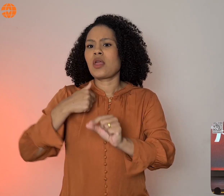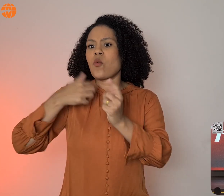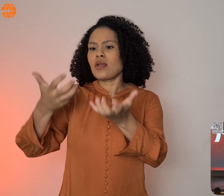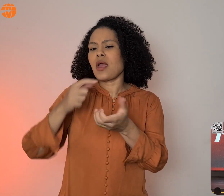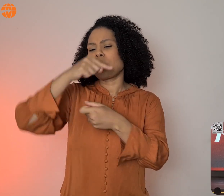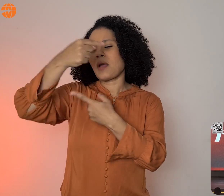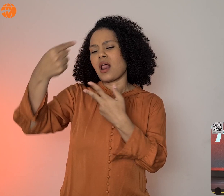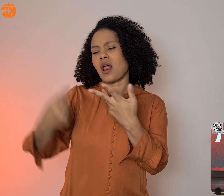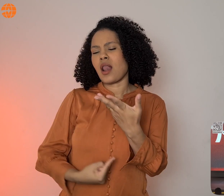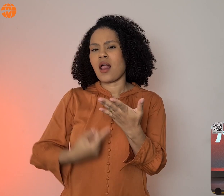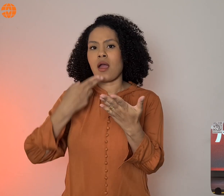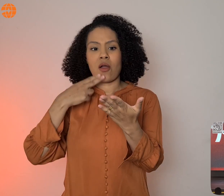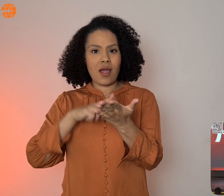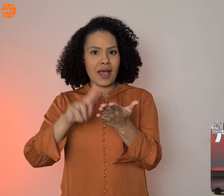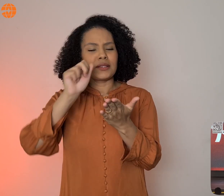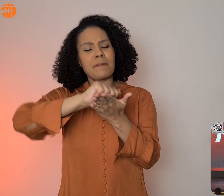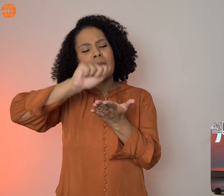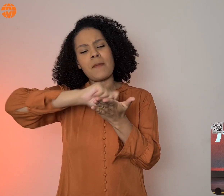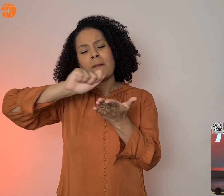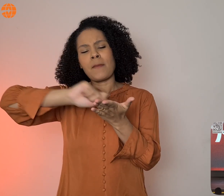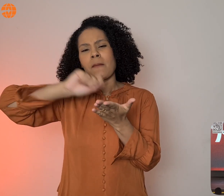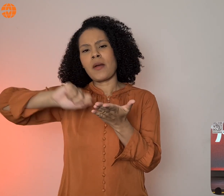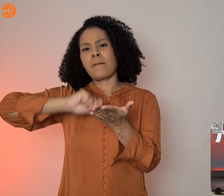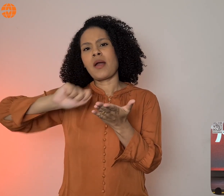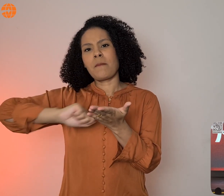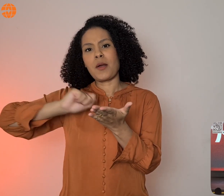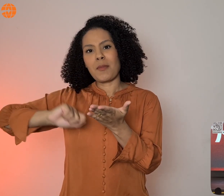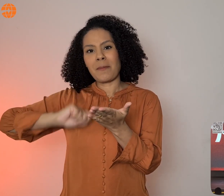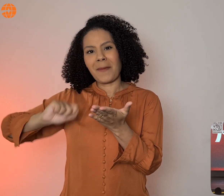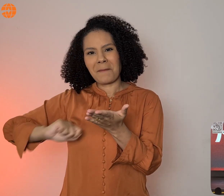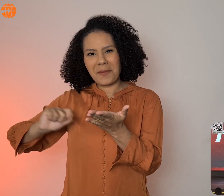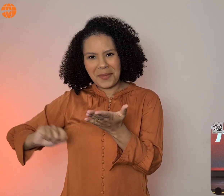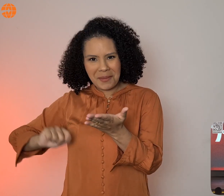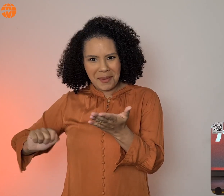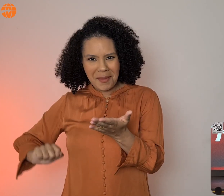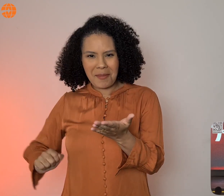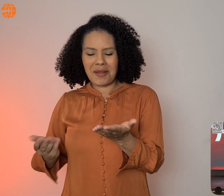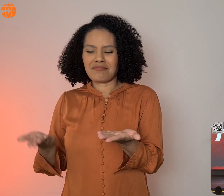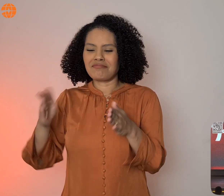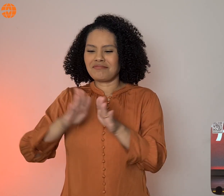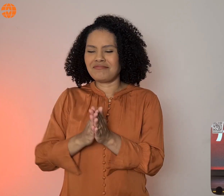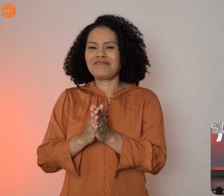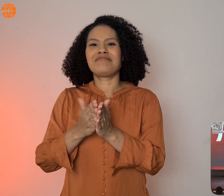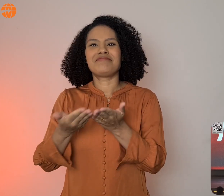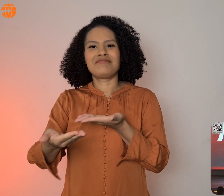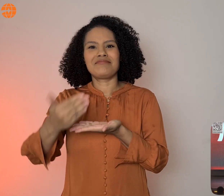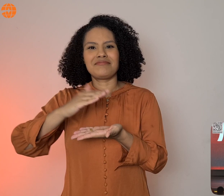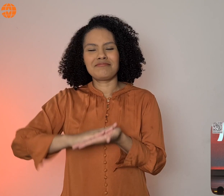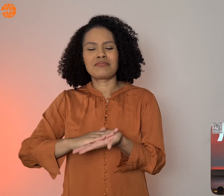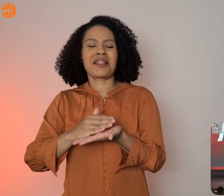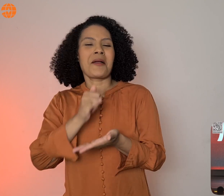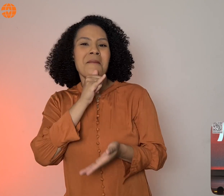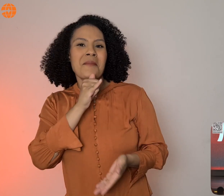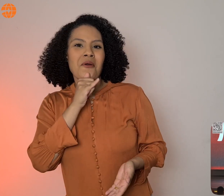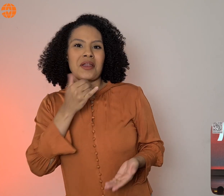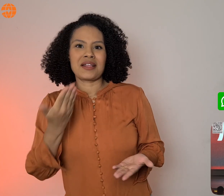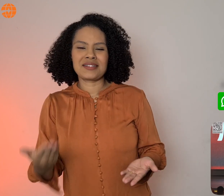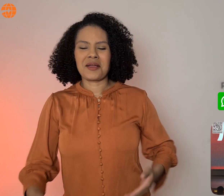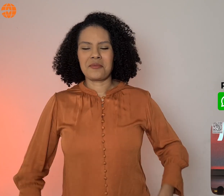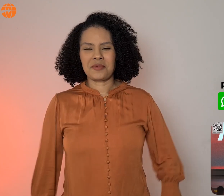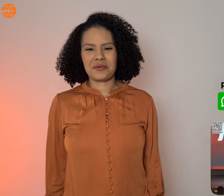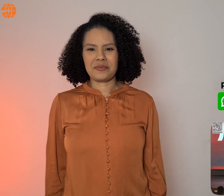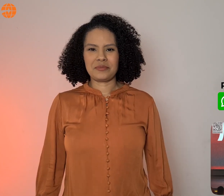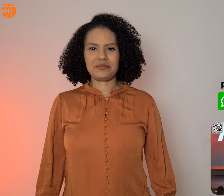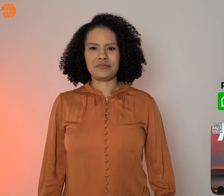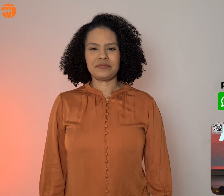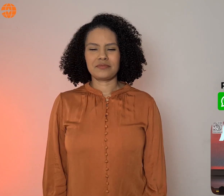fizeram isso, eles escreveram cartas para eles mesmos, eles levaram isso muito a sério e escreveram coisas para eles para daqui a 10 anos. They said things like keep